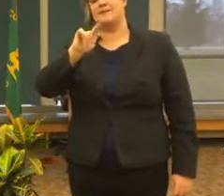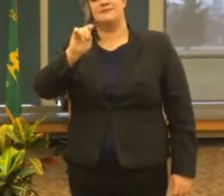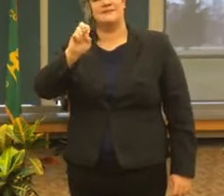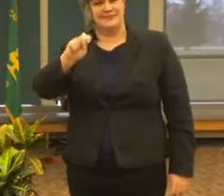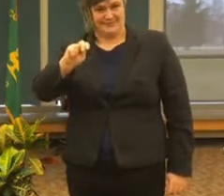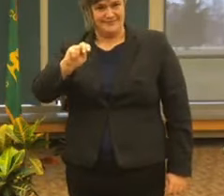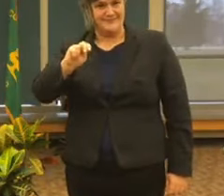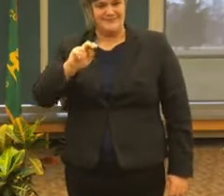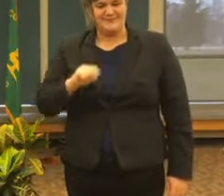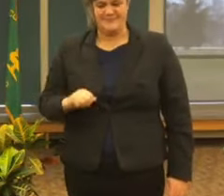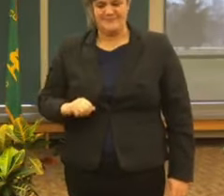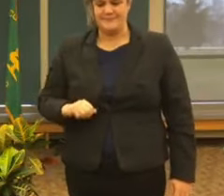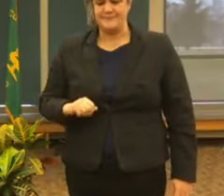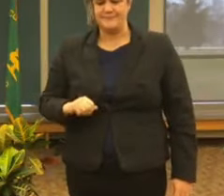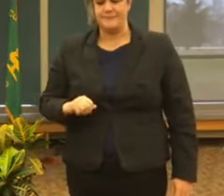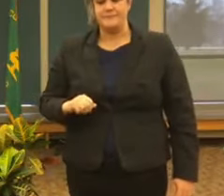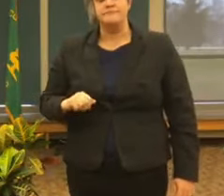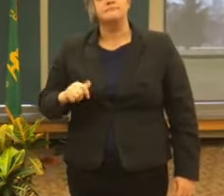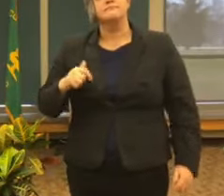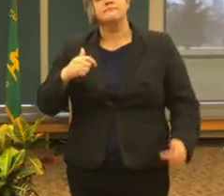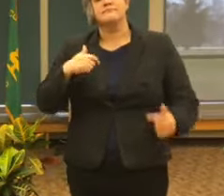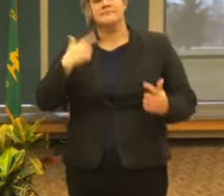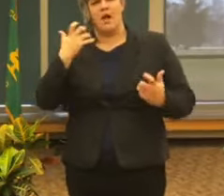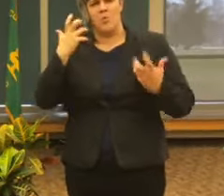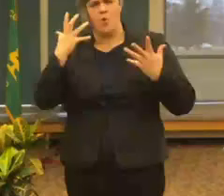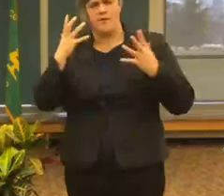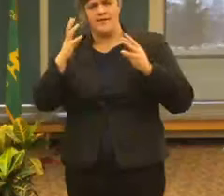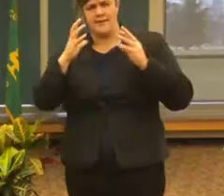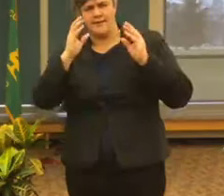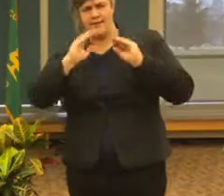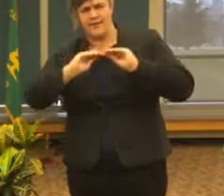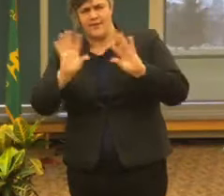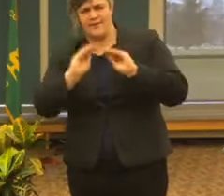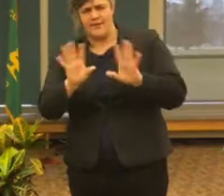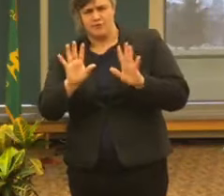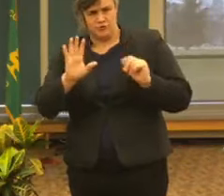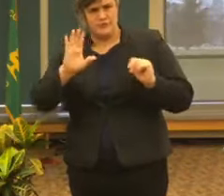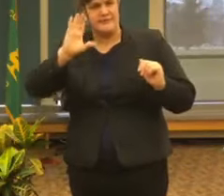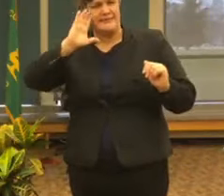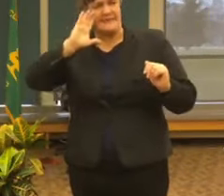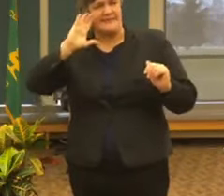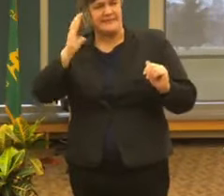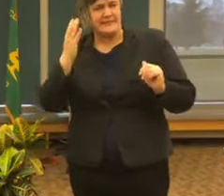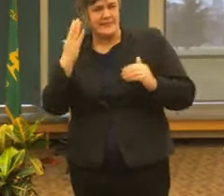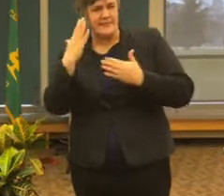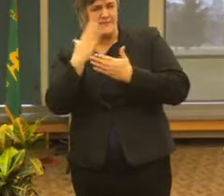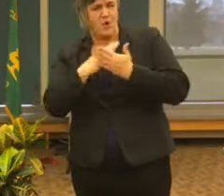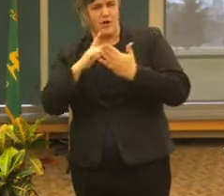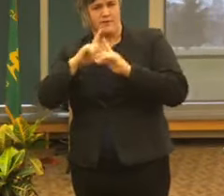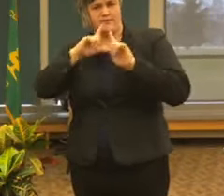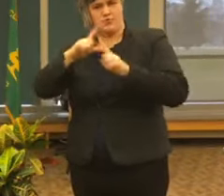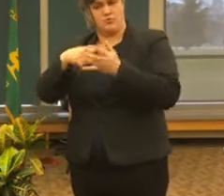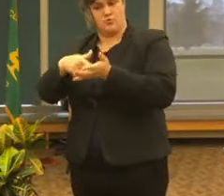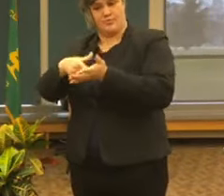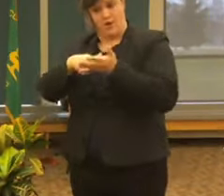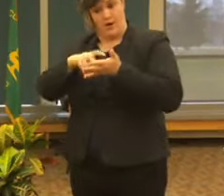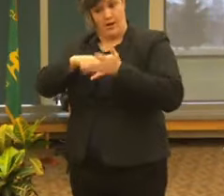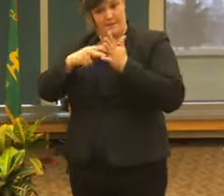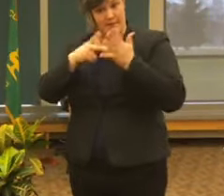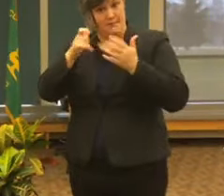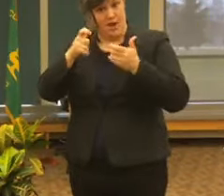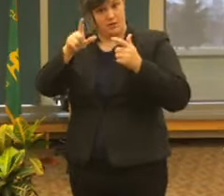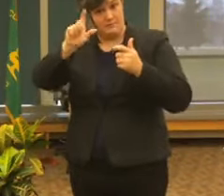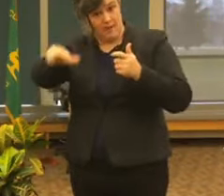Hi. So I wanted to clarify, it sounds like it is part of the order that this screening go